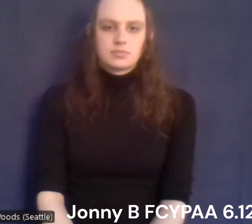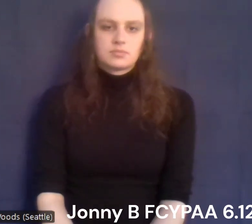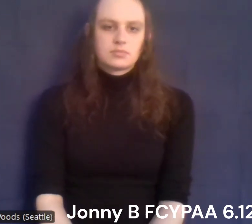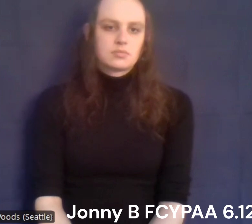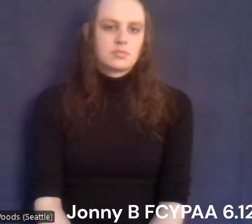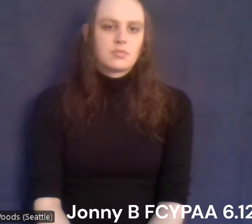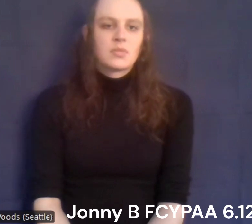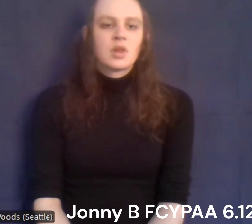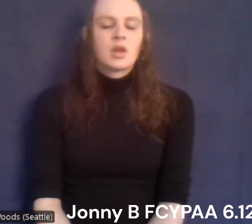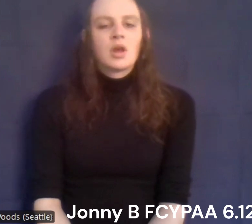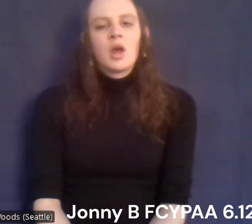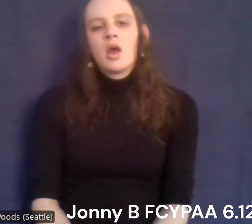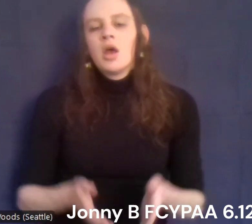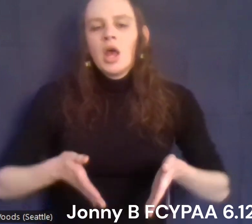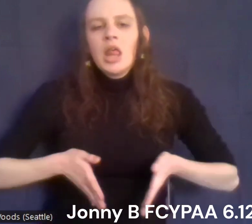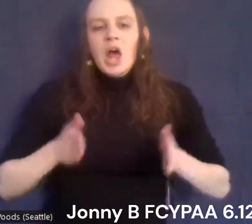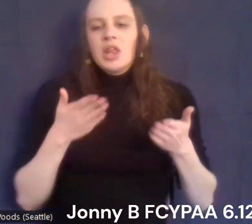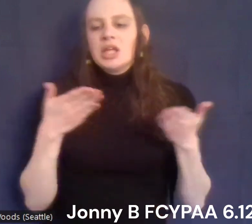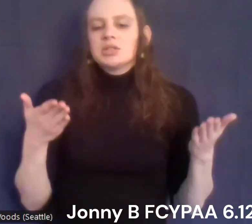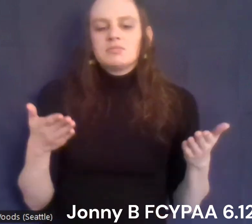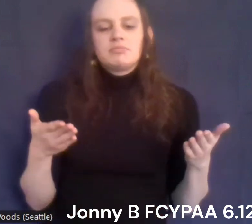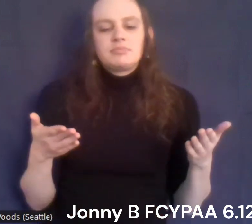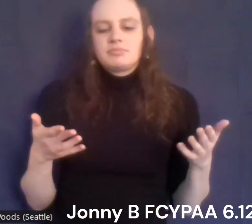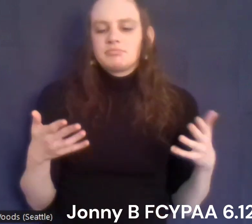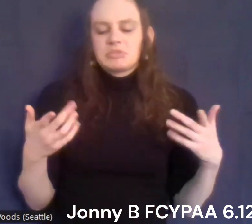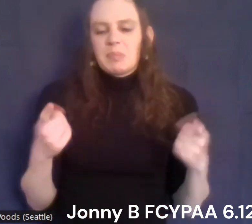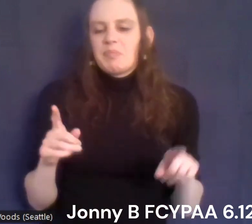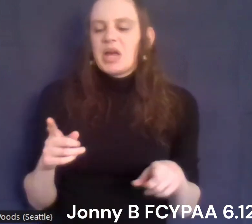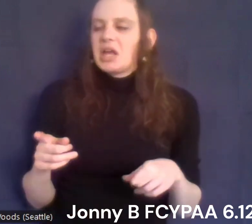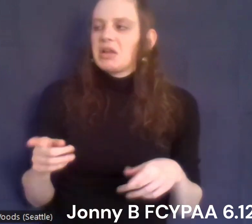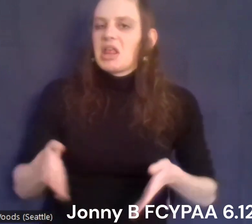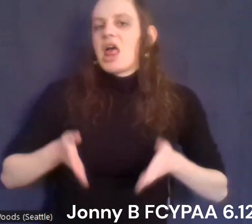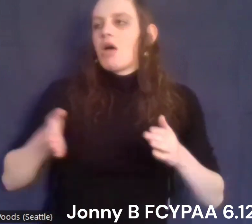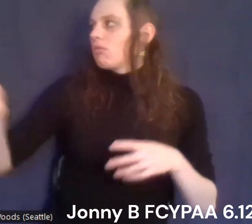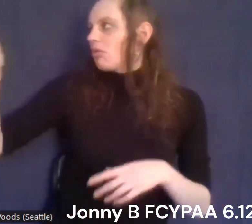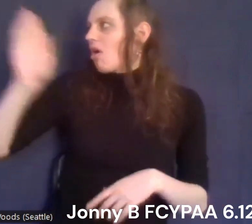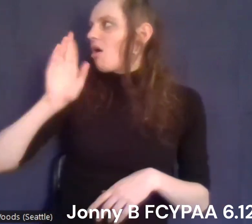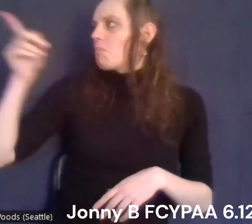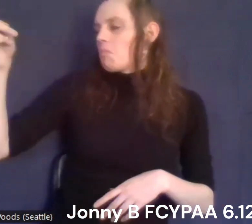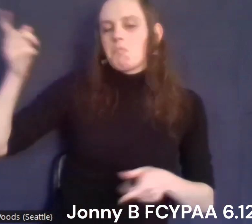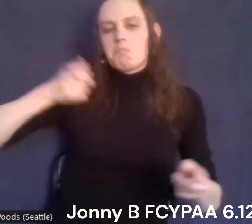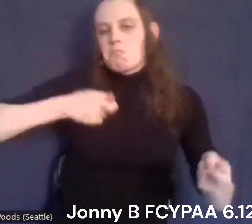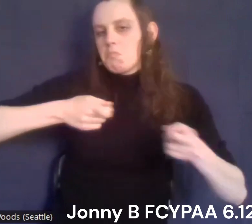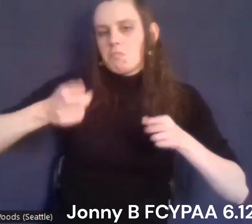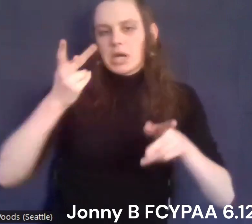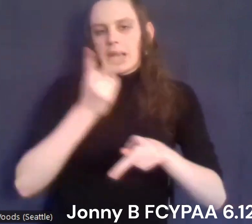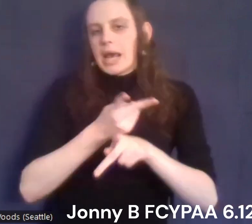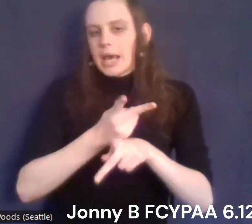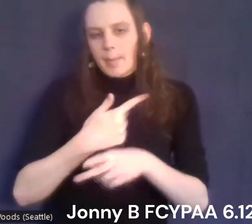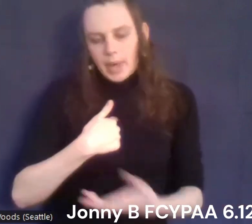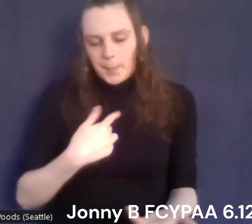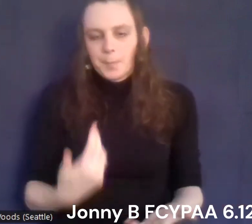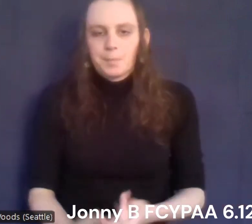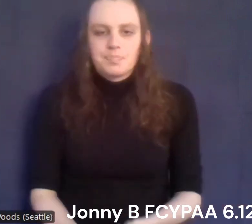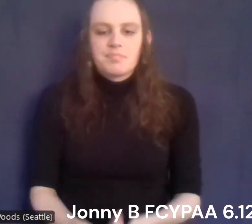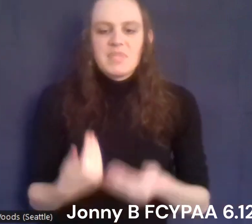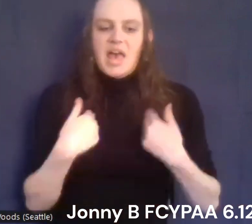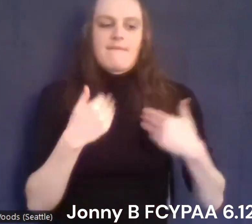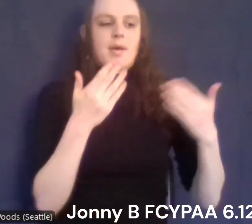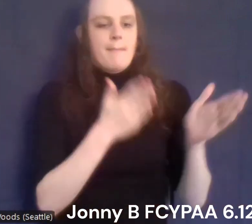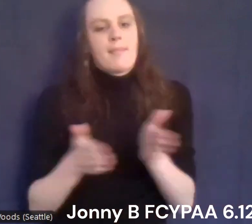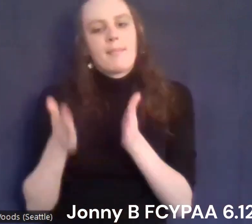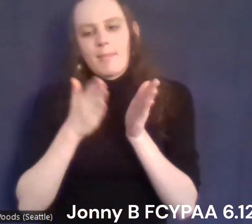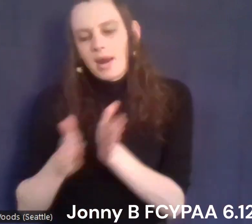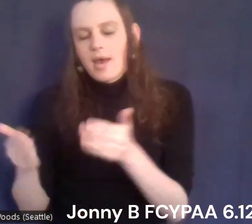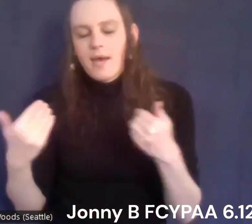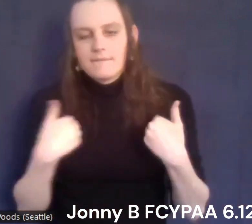letting things fall by the wayside and letting God handle everything, and just fully trusting that there is a plan, and understanding that